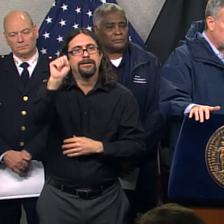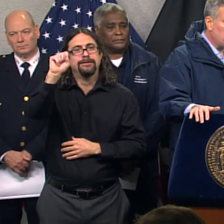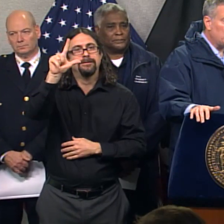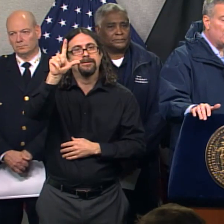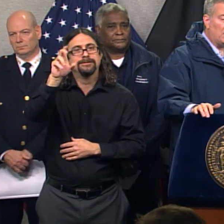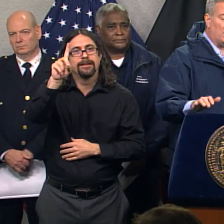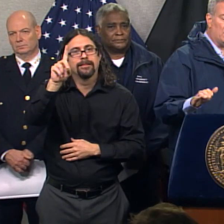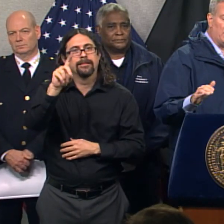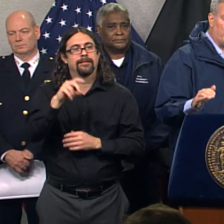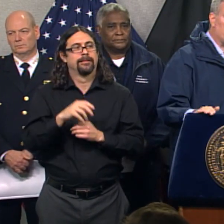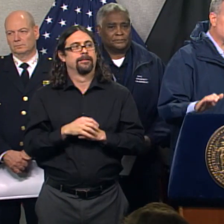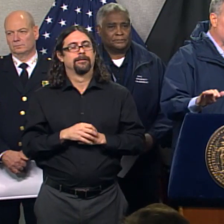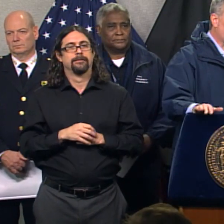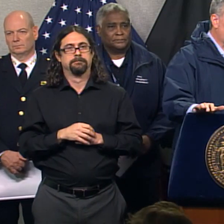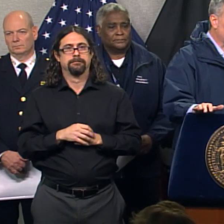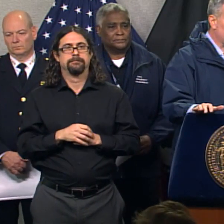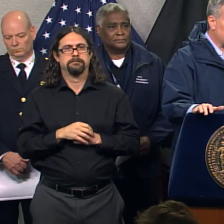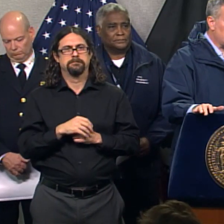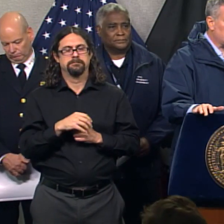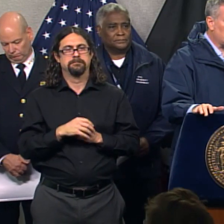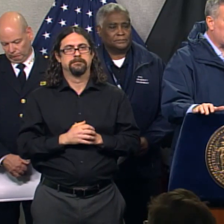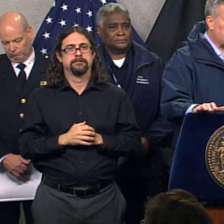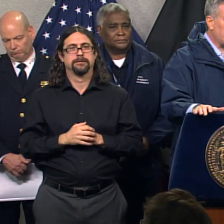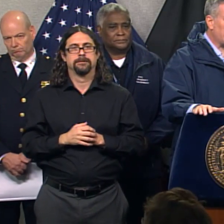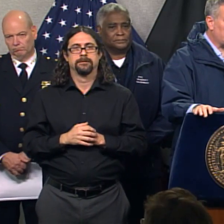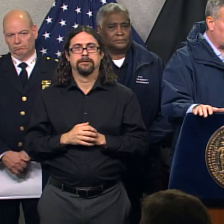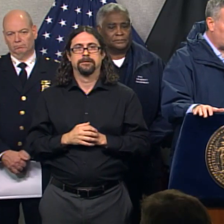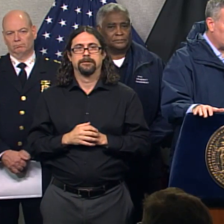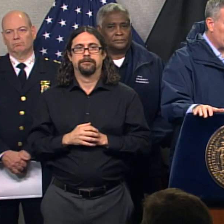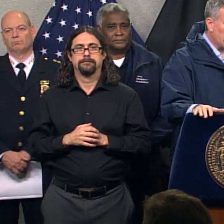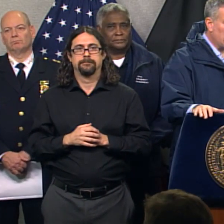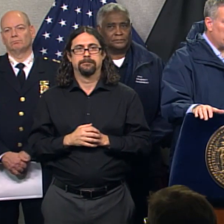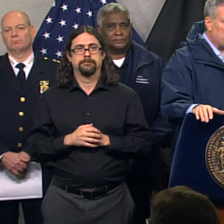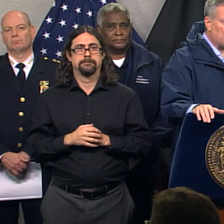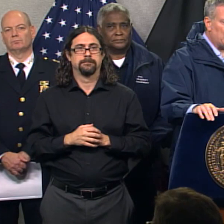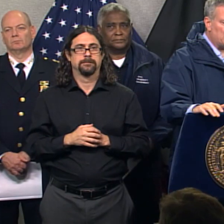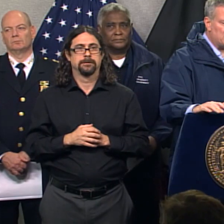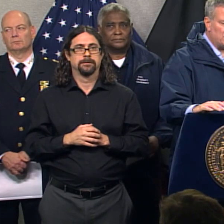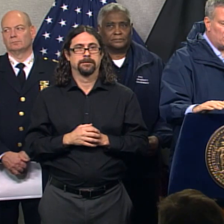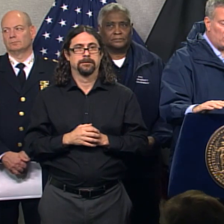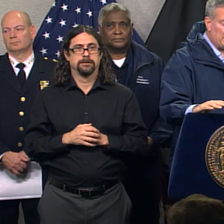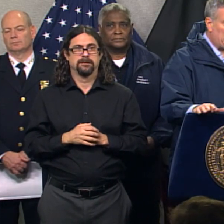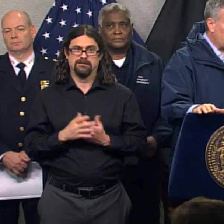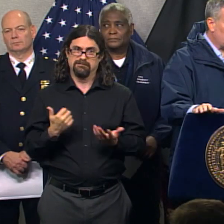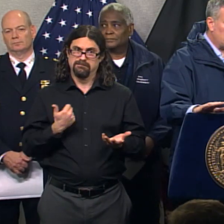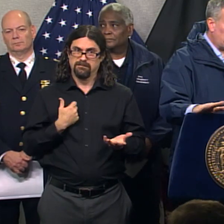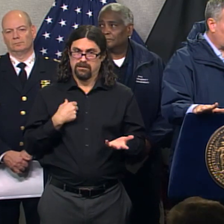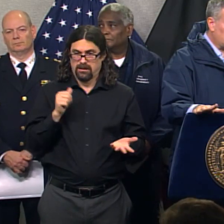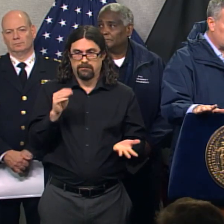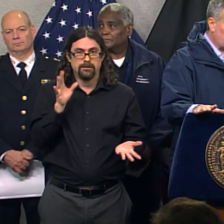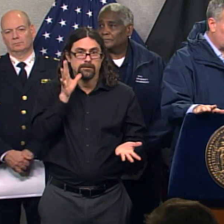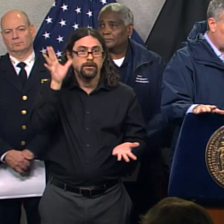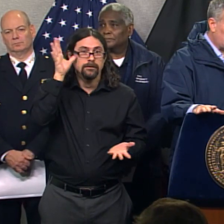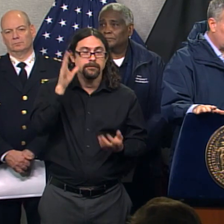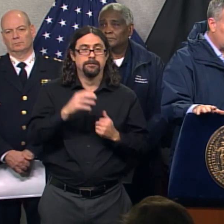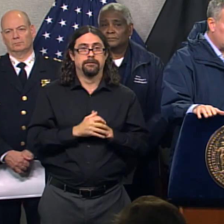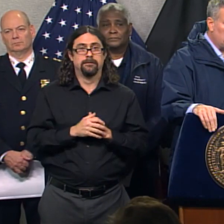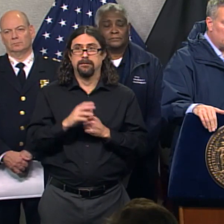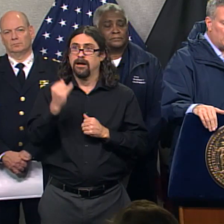parent. I always say to parents in a snowstorm, keep an eye on your children, because right now I would not encourage anyone